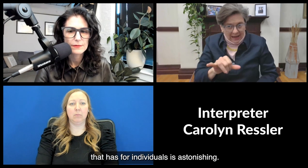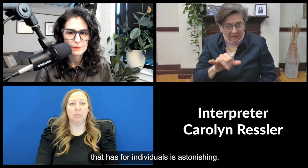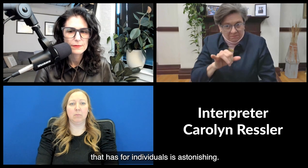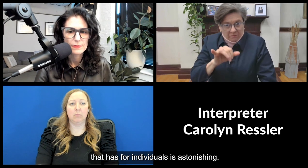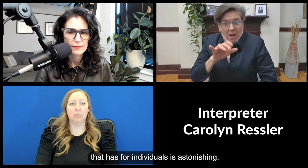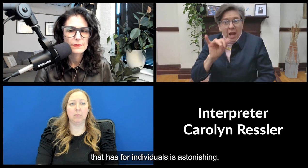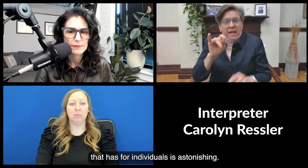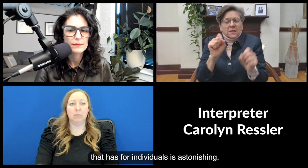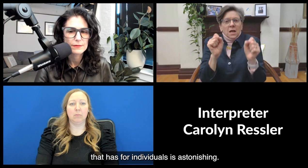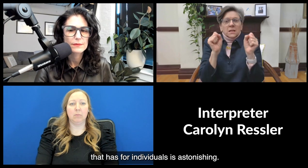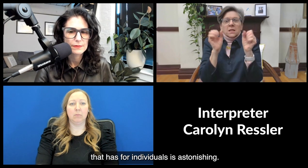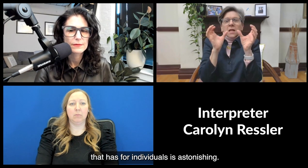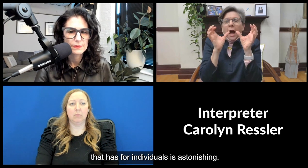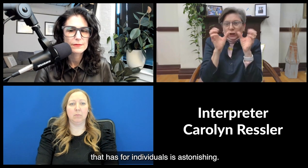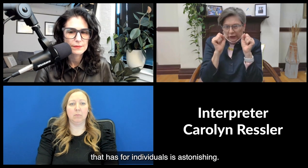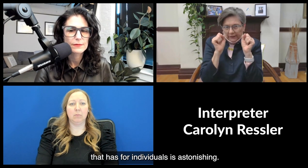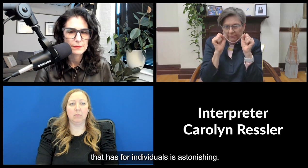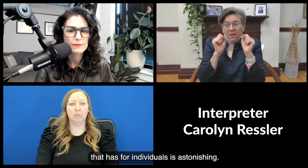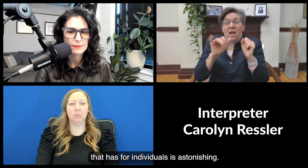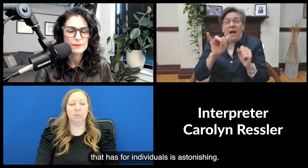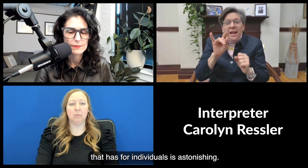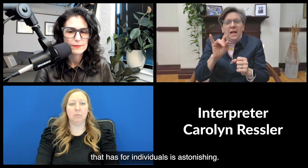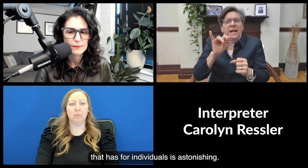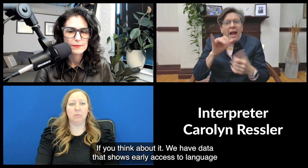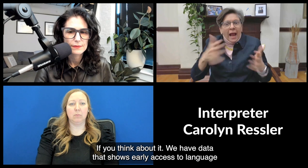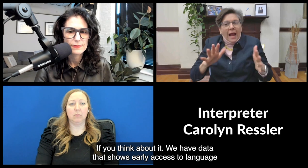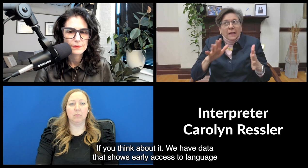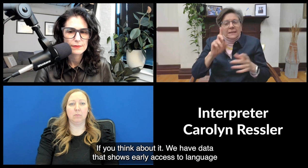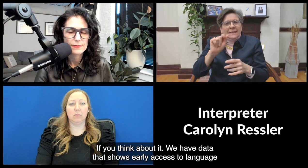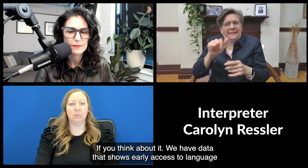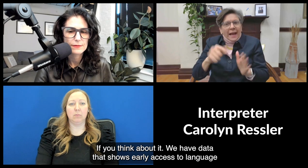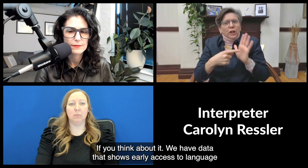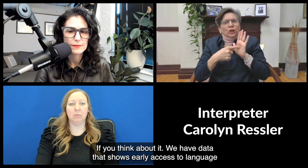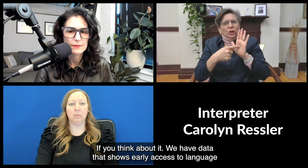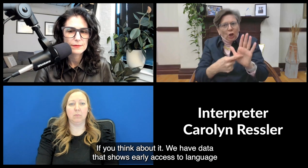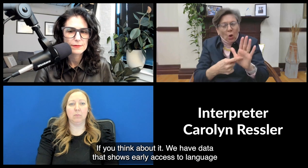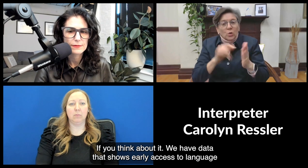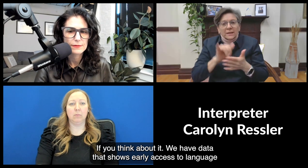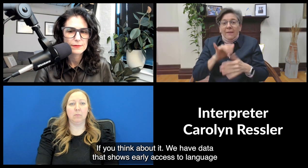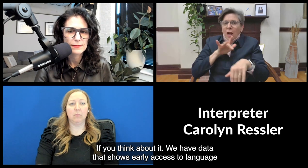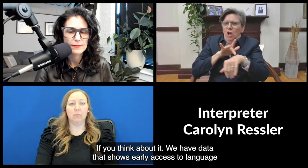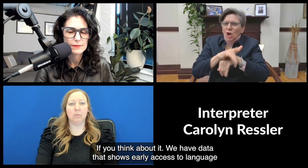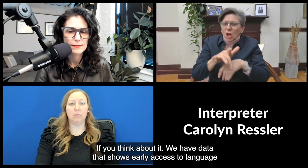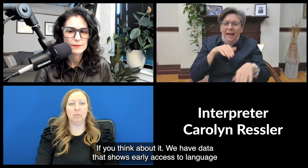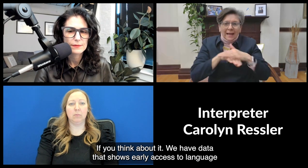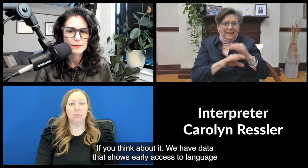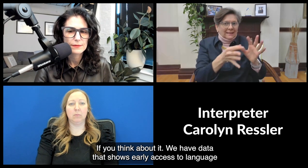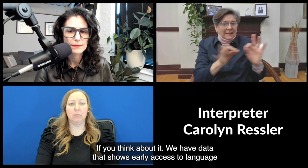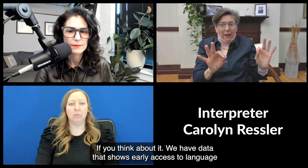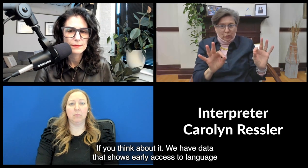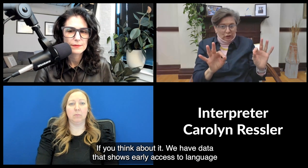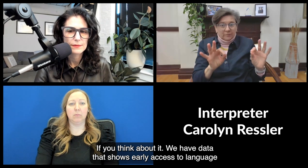cost that has for individuals. It's astonishing if you think about it. We have data that